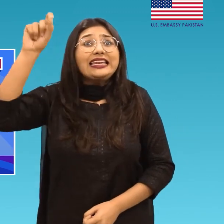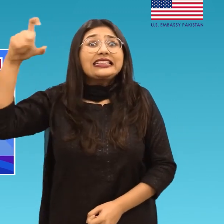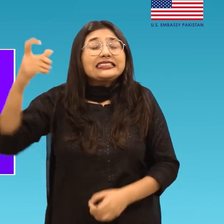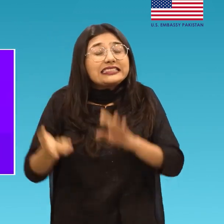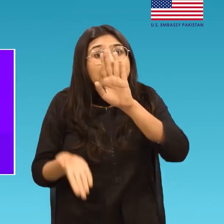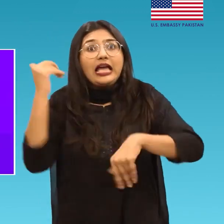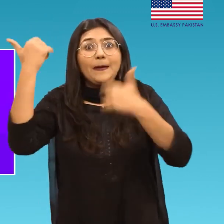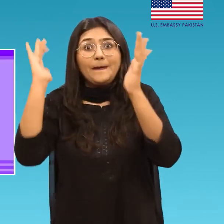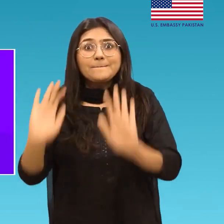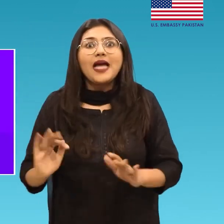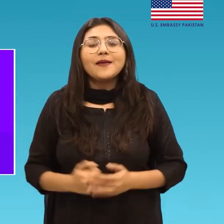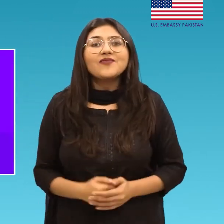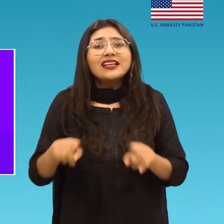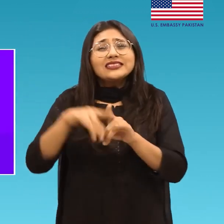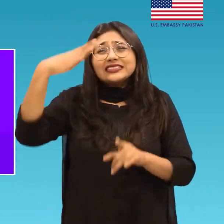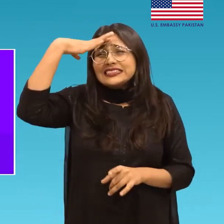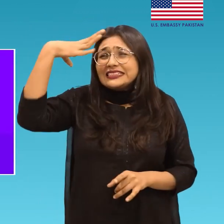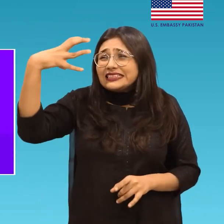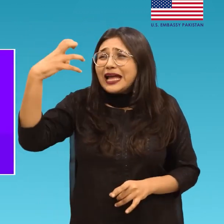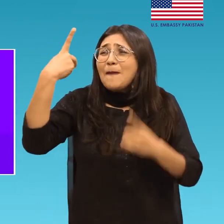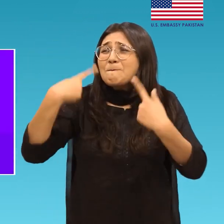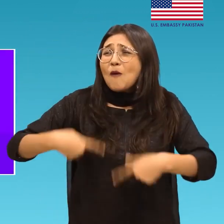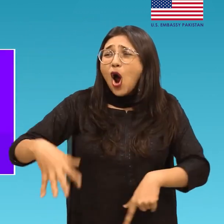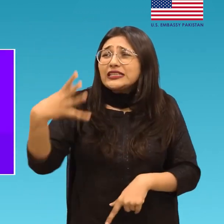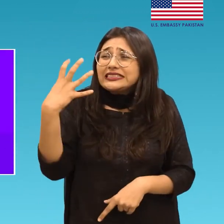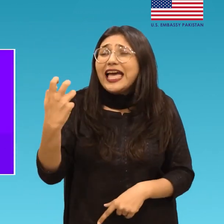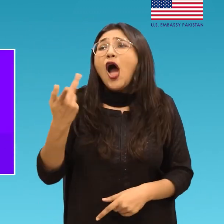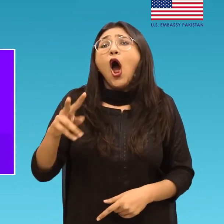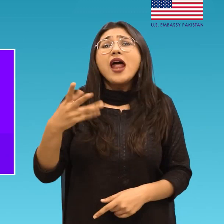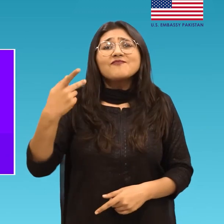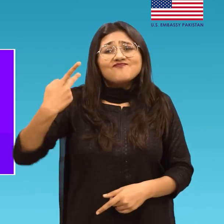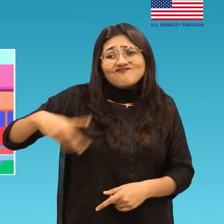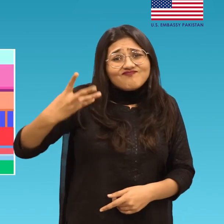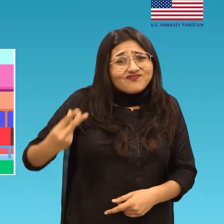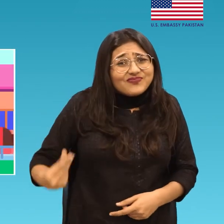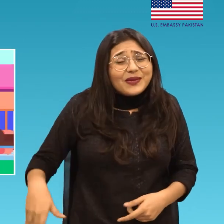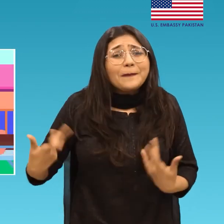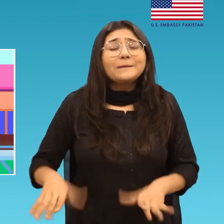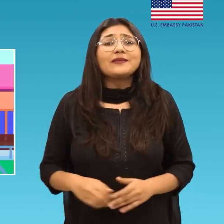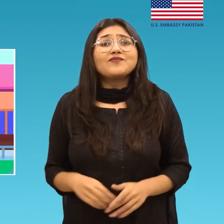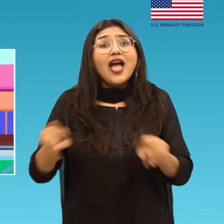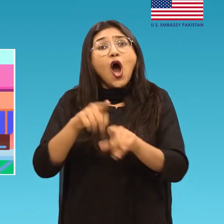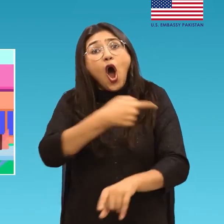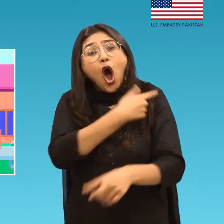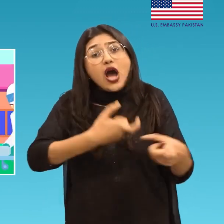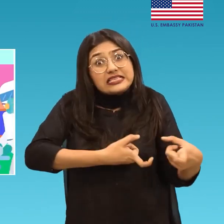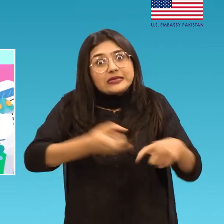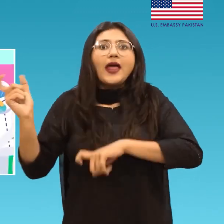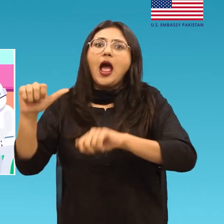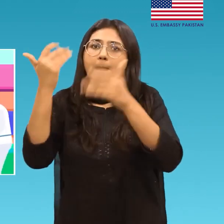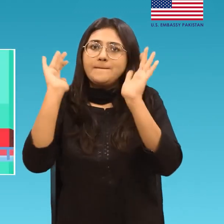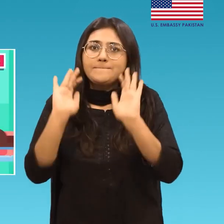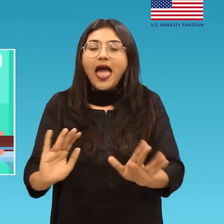celsius patients may develop further headache and body pain or worsening diarrhea if there's any many patients are admitted to hospital at